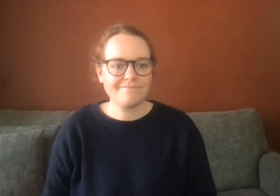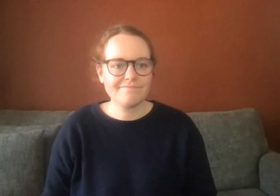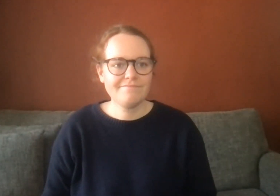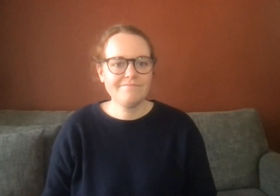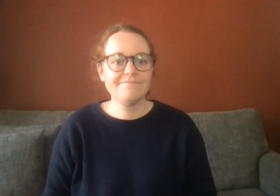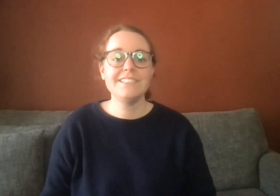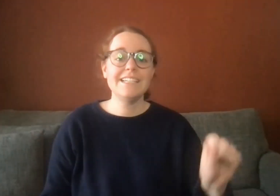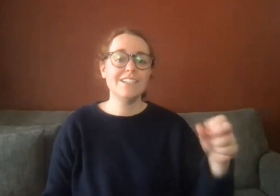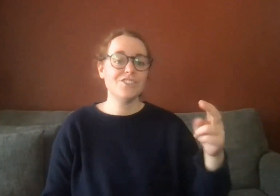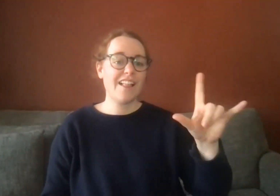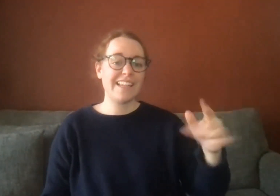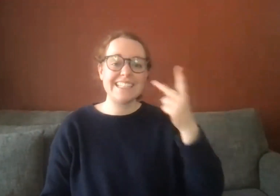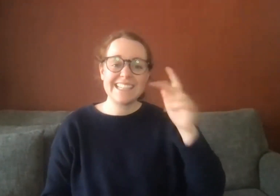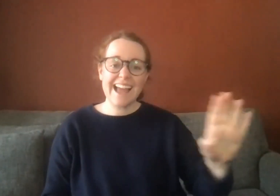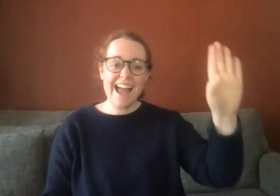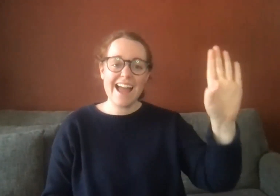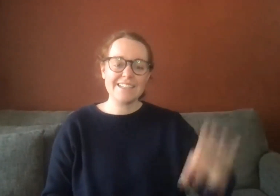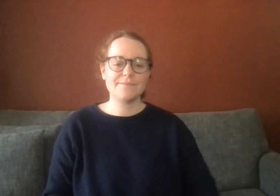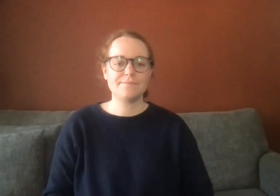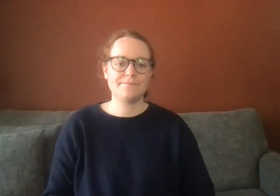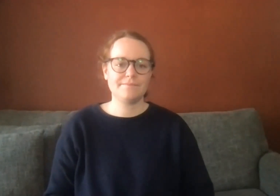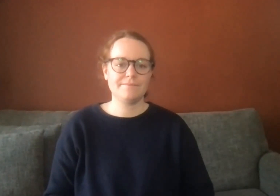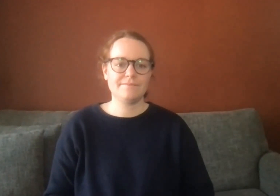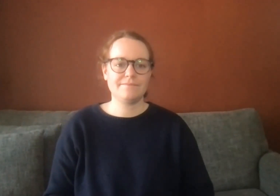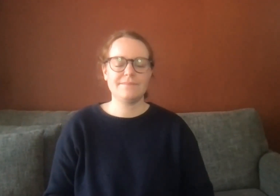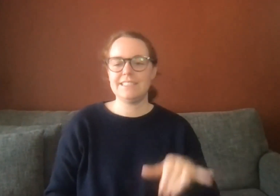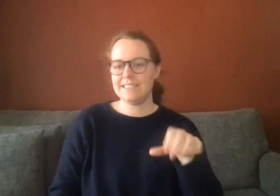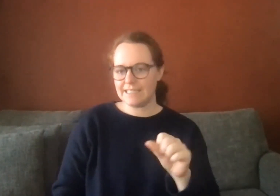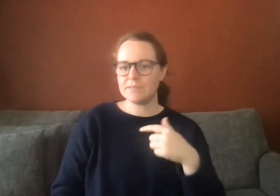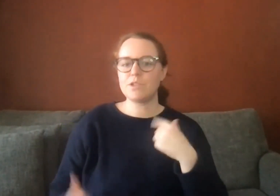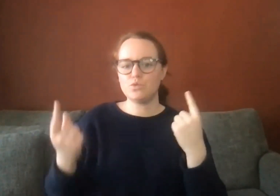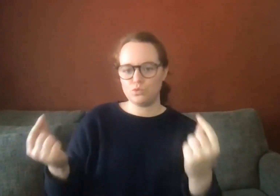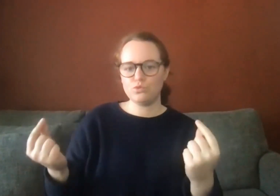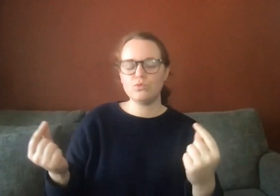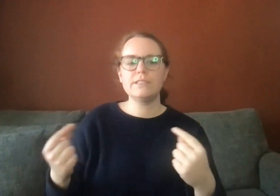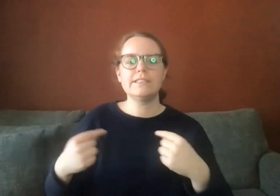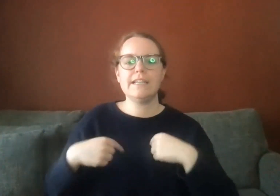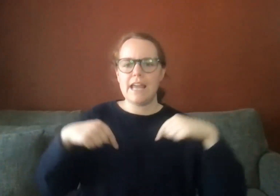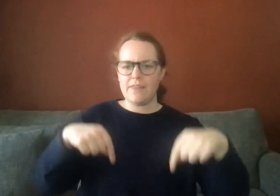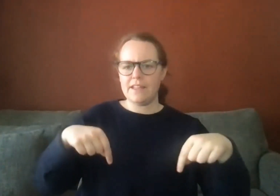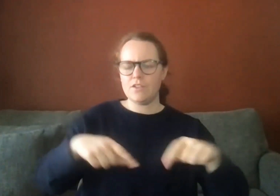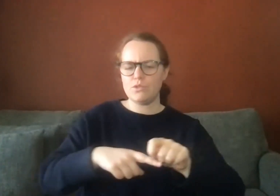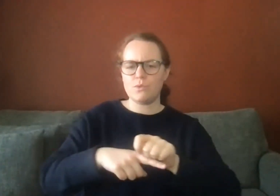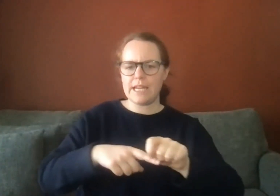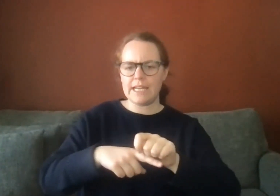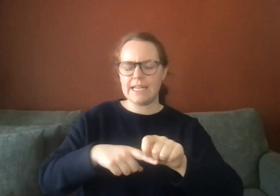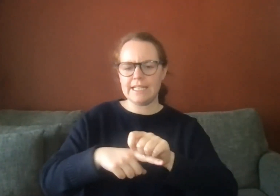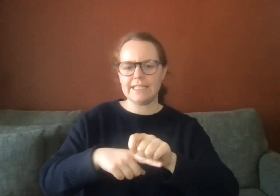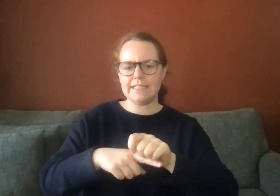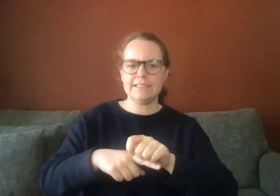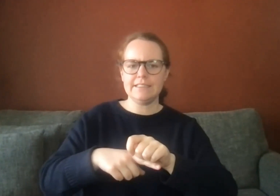Yes, Shelley, you've got a question. I do. Would this training